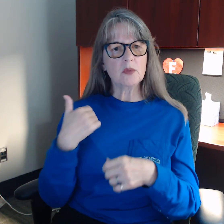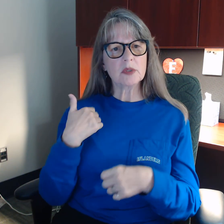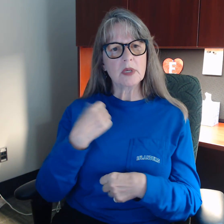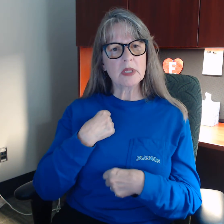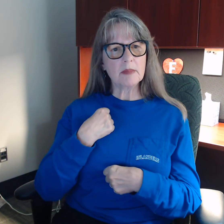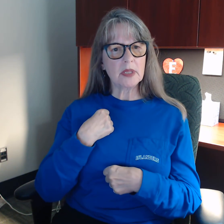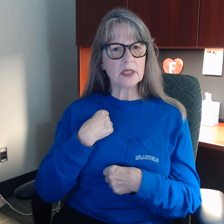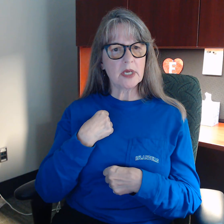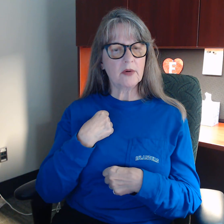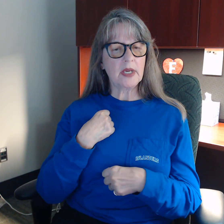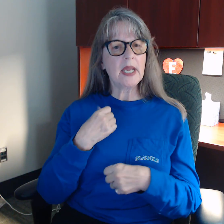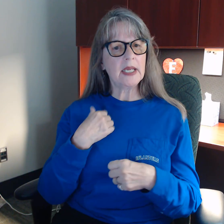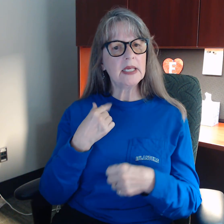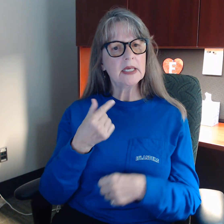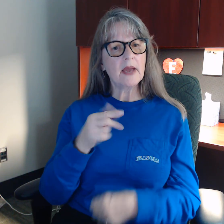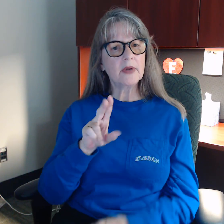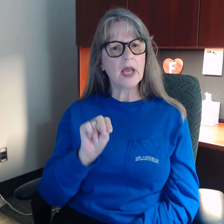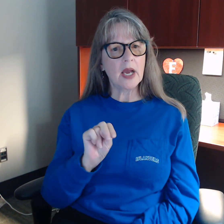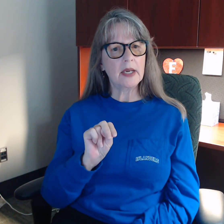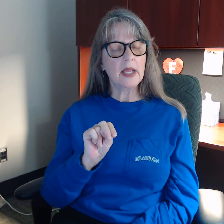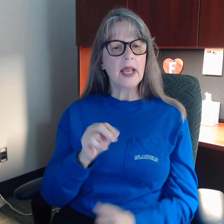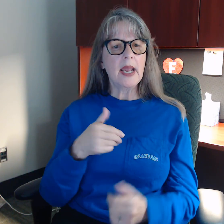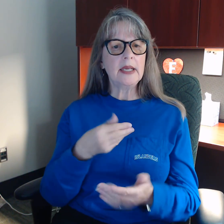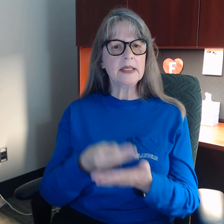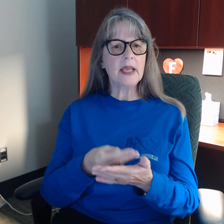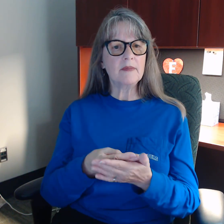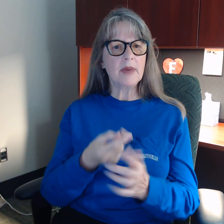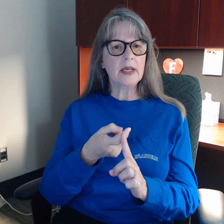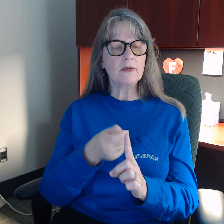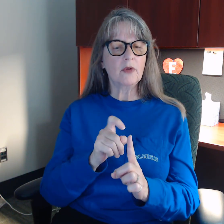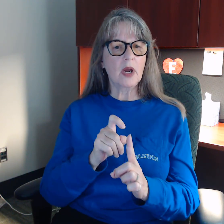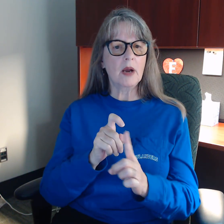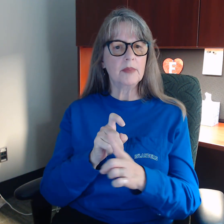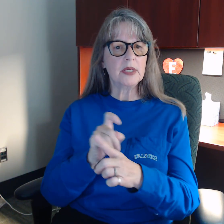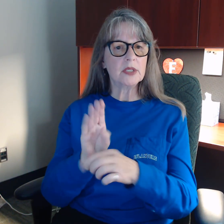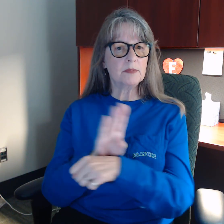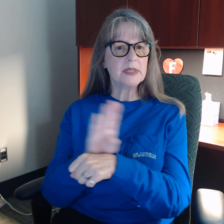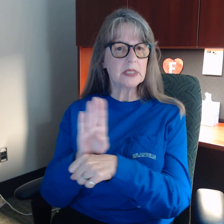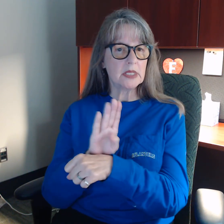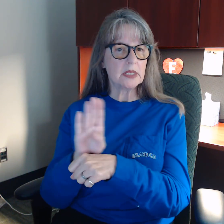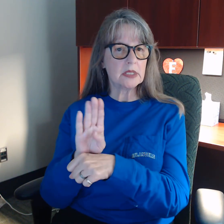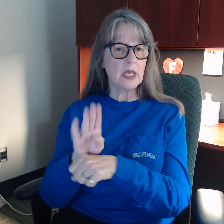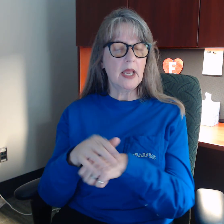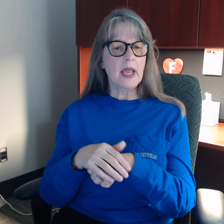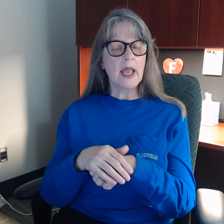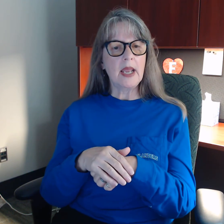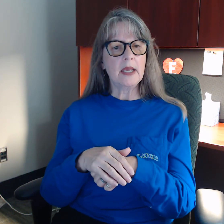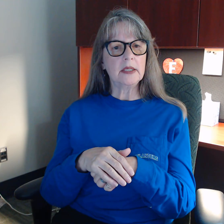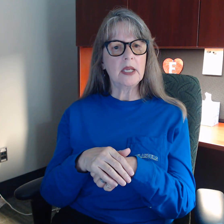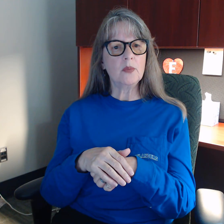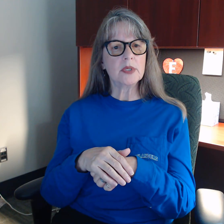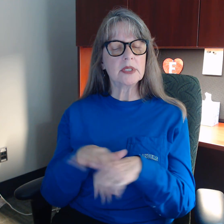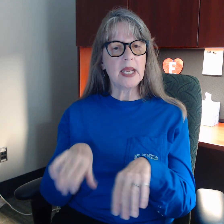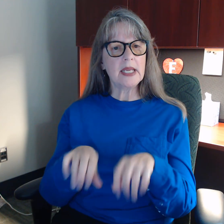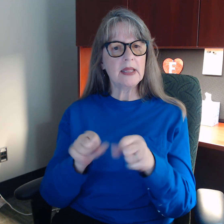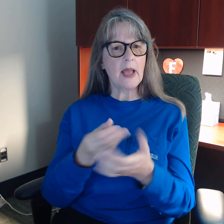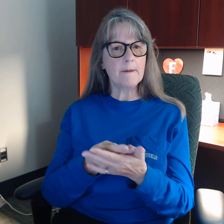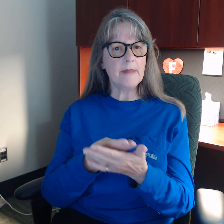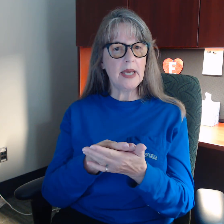in the military, and he did have a gun, and he did have money from his business. And he was taking that